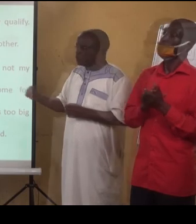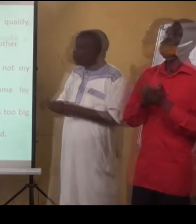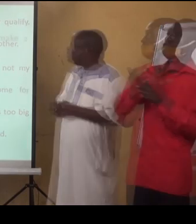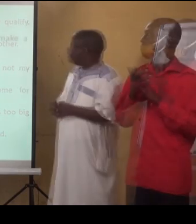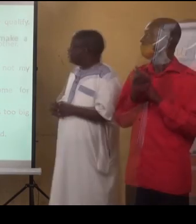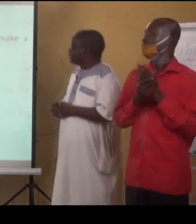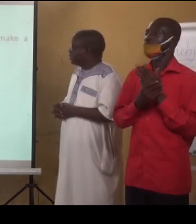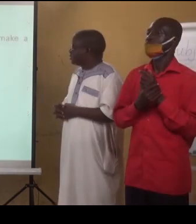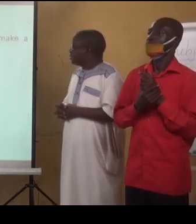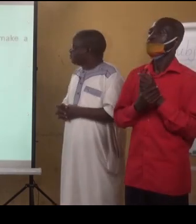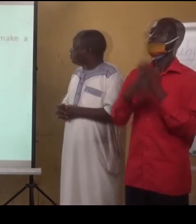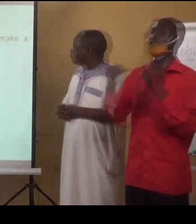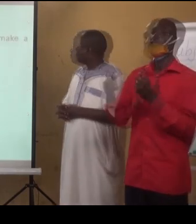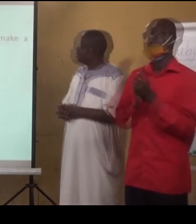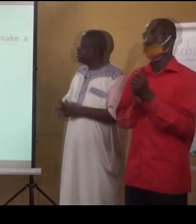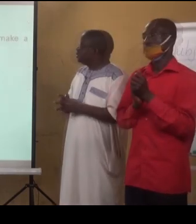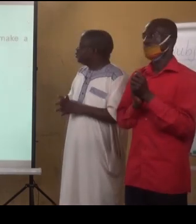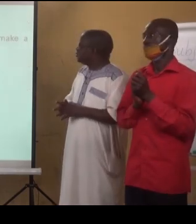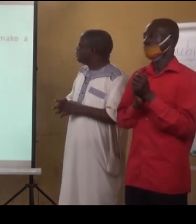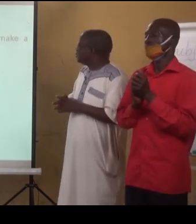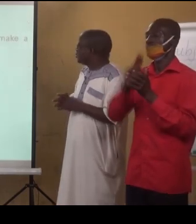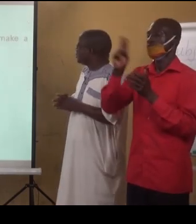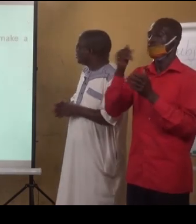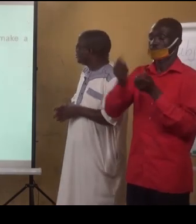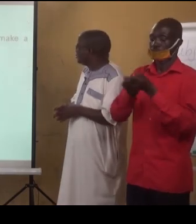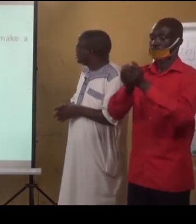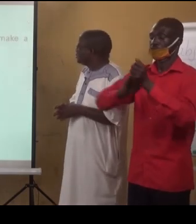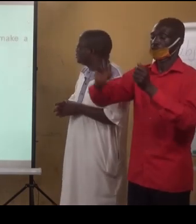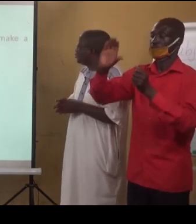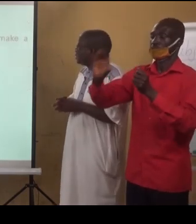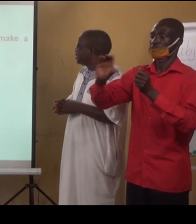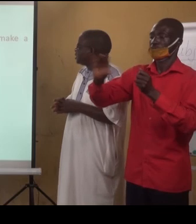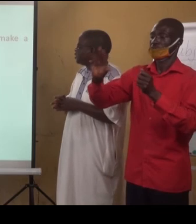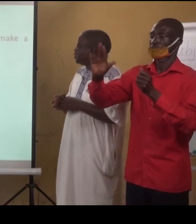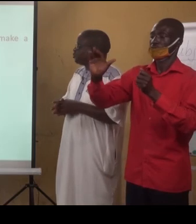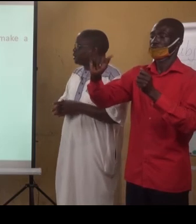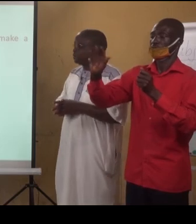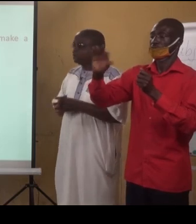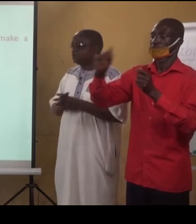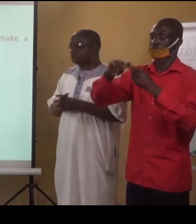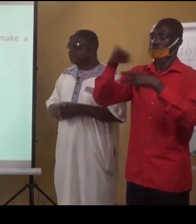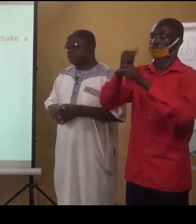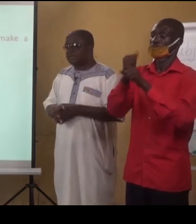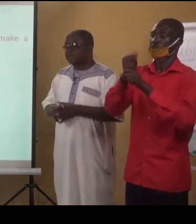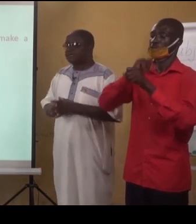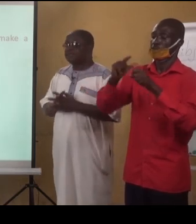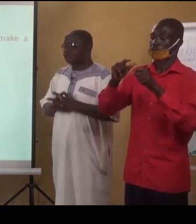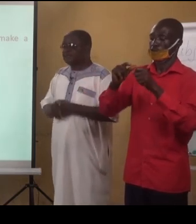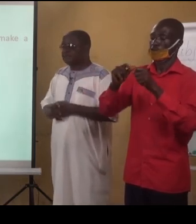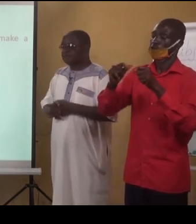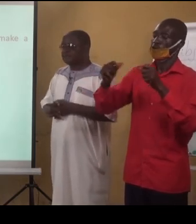who. Assignment: use the following clauses to make a compound